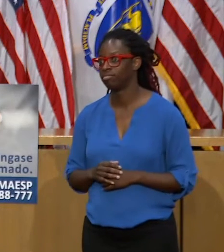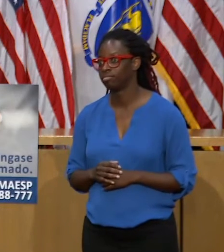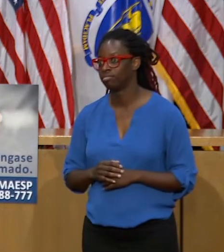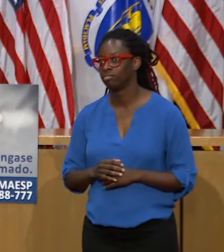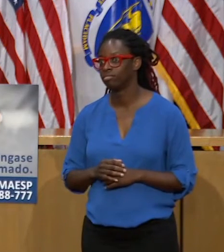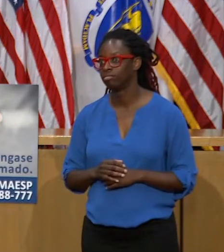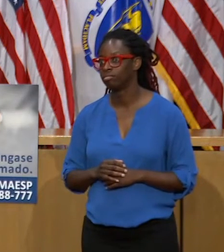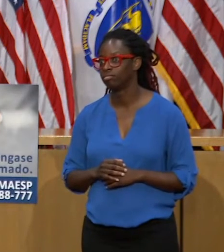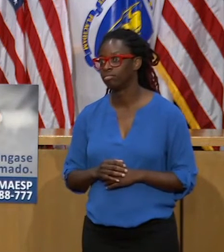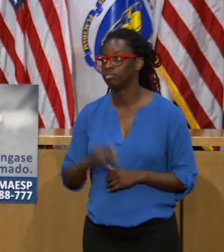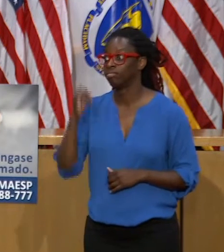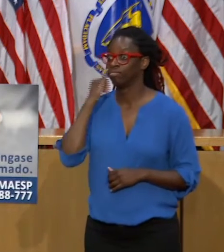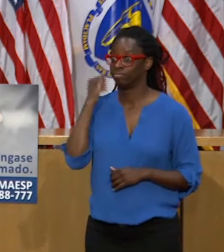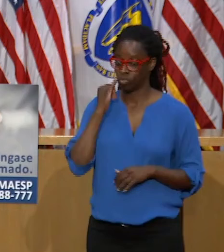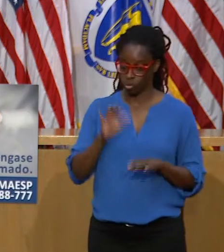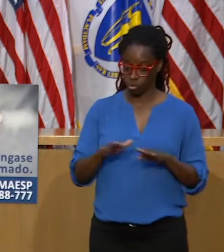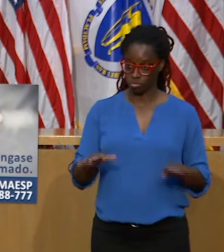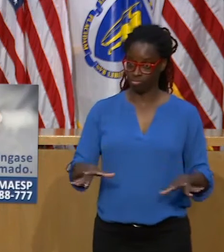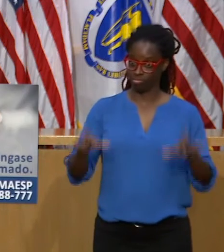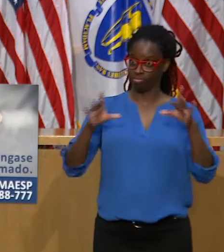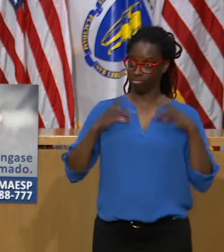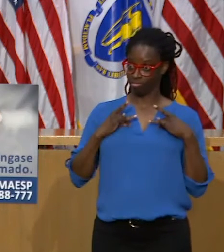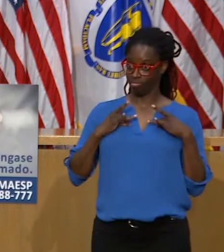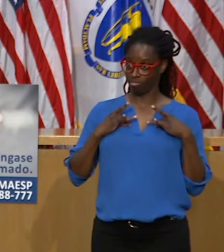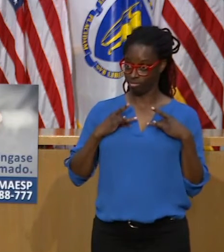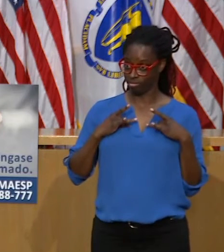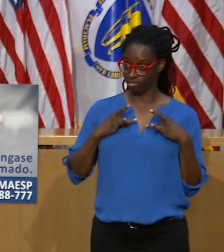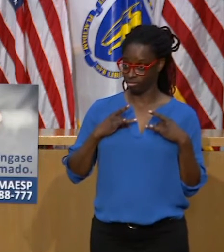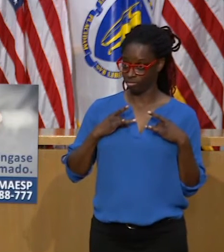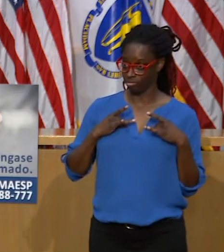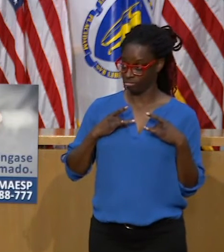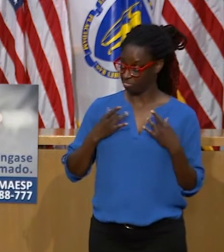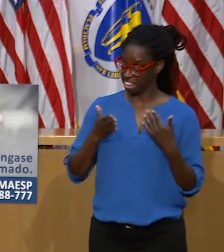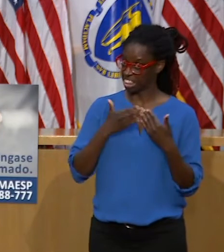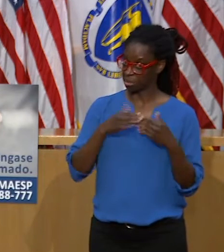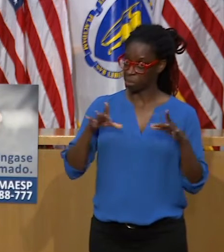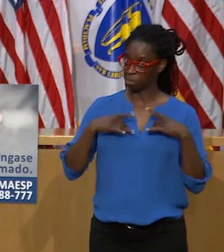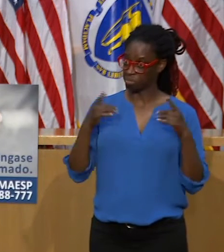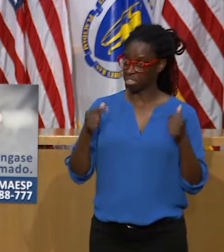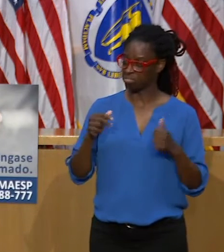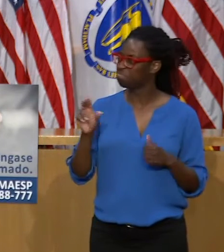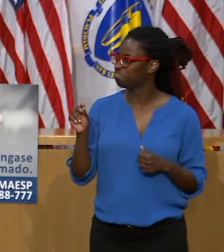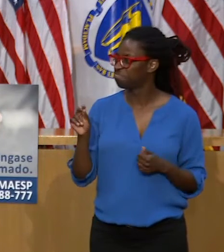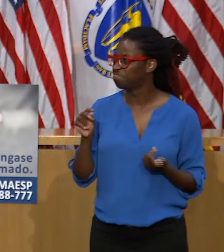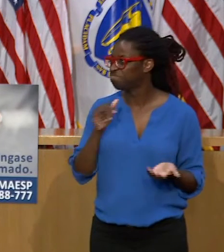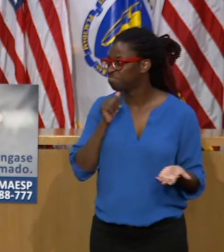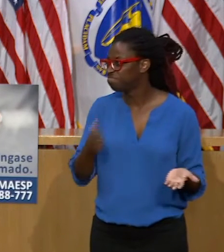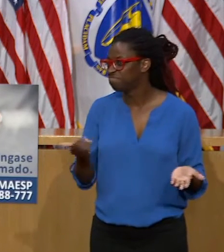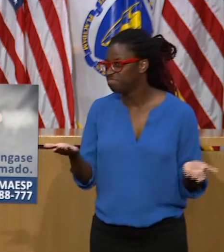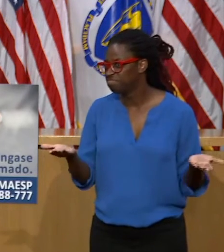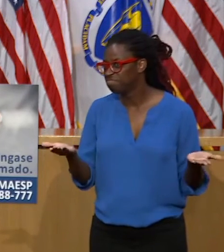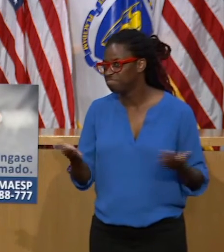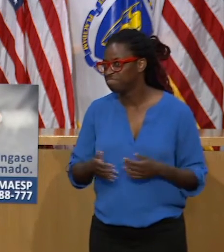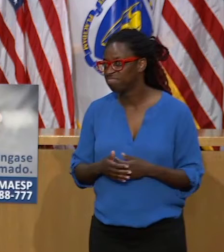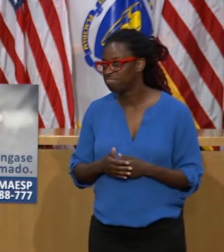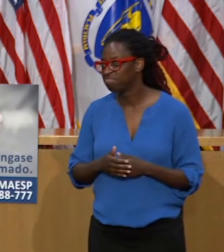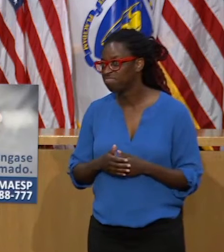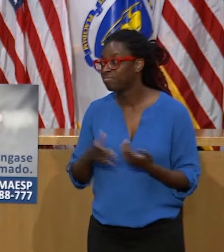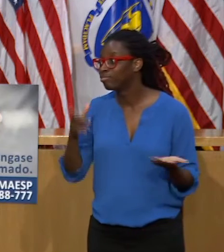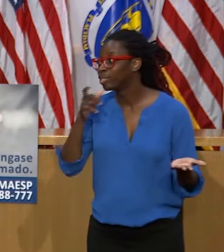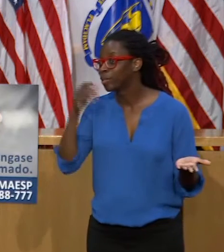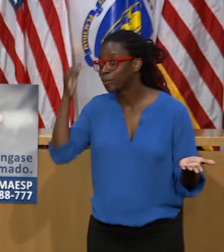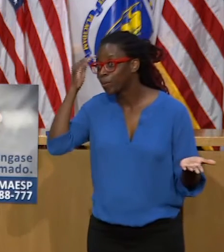same rate, maybe we don't know yet about transmission. So I think this is one of those points of evidence that we will be continuing to